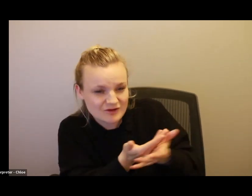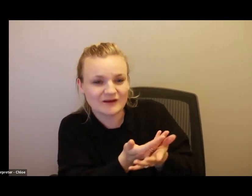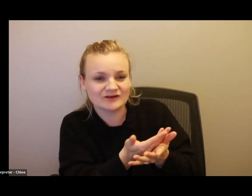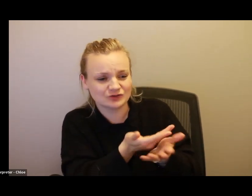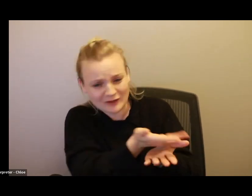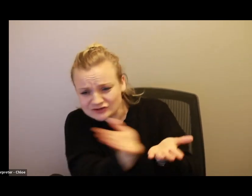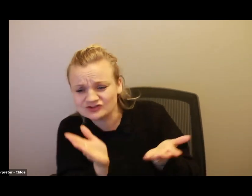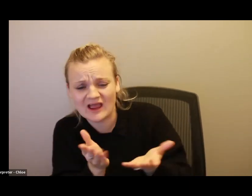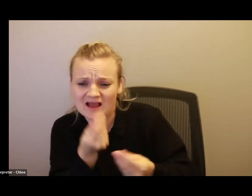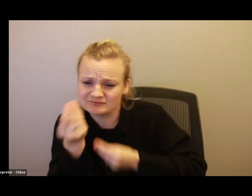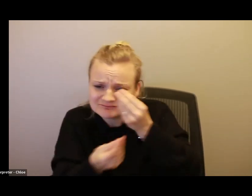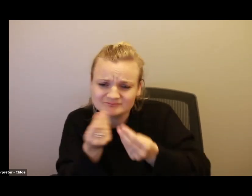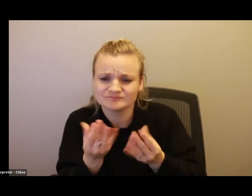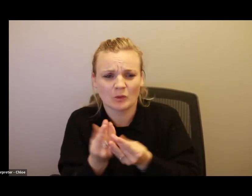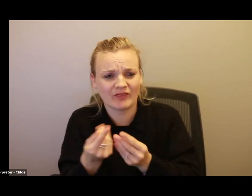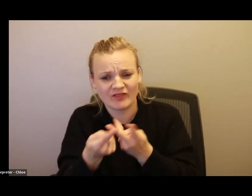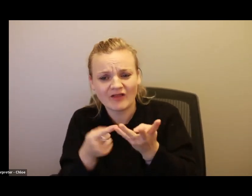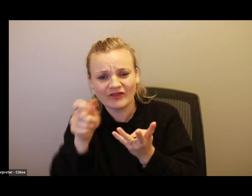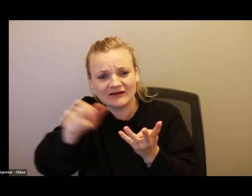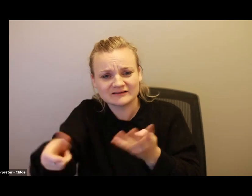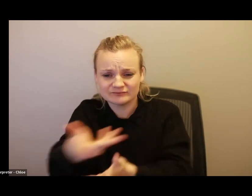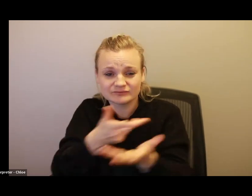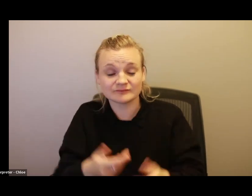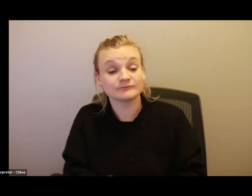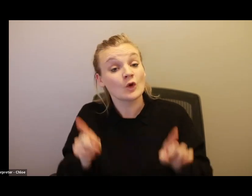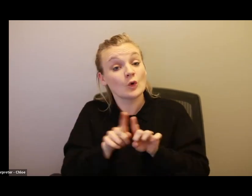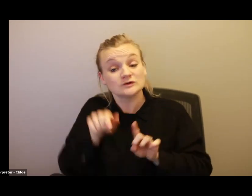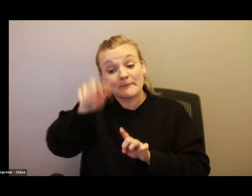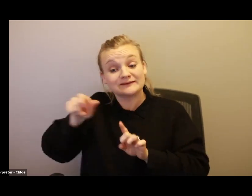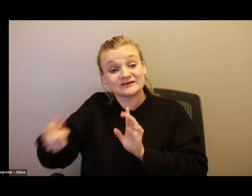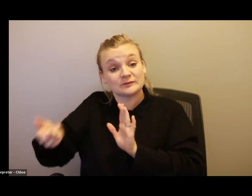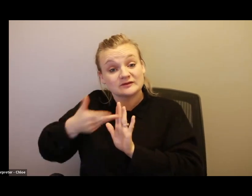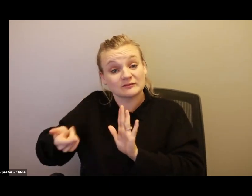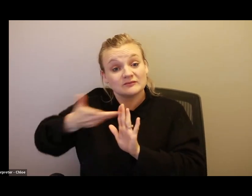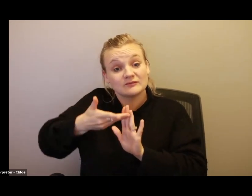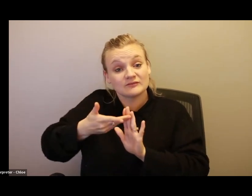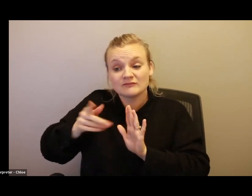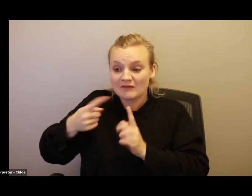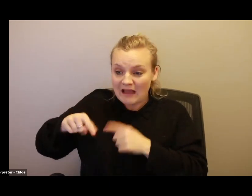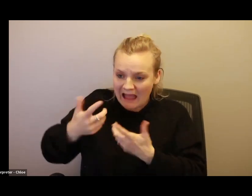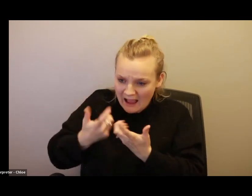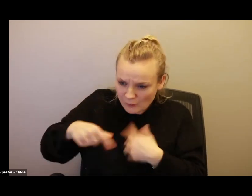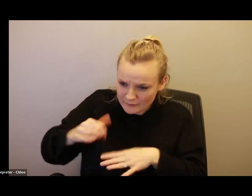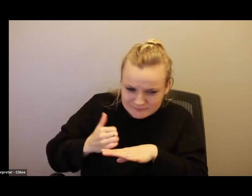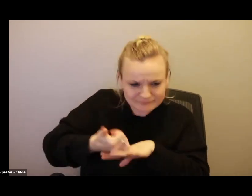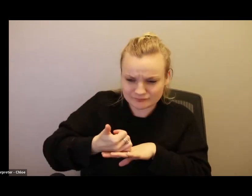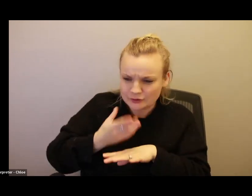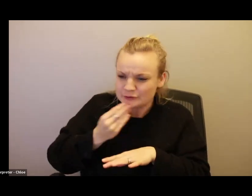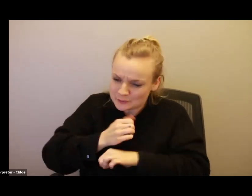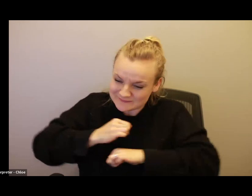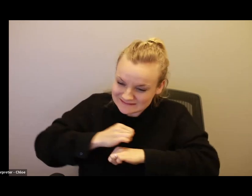others. So we also heard from different participants about how we envision that facilitated space,